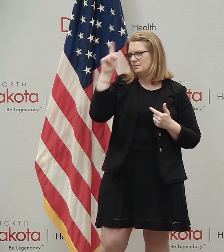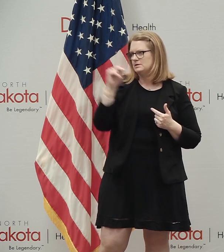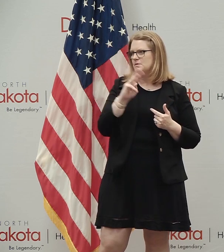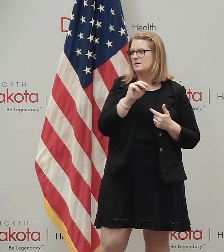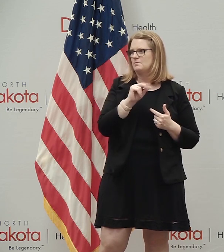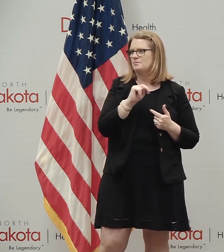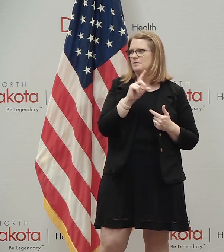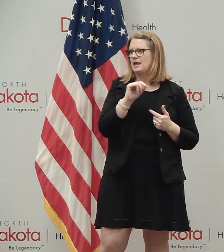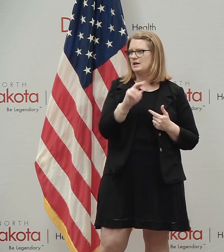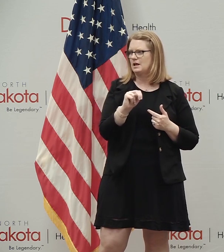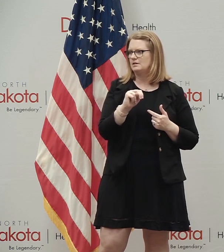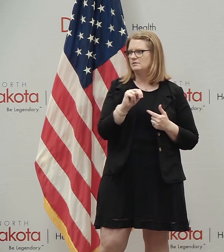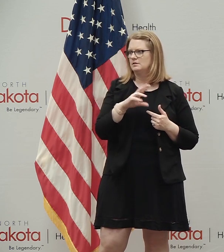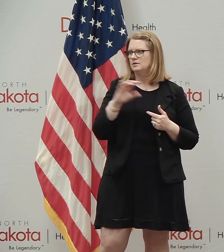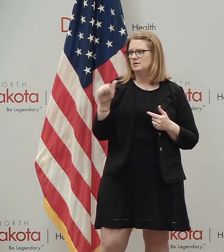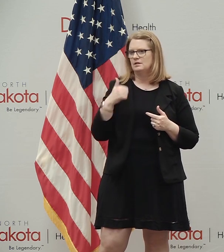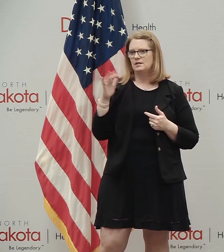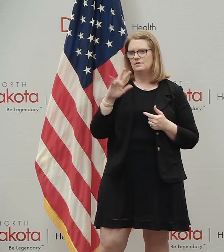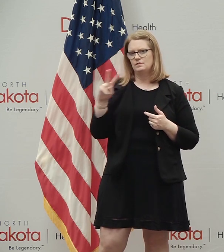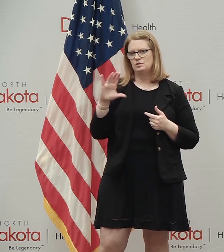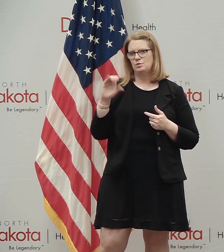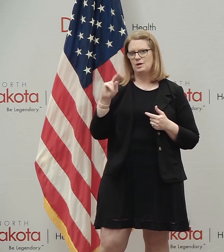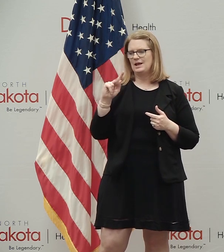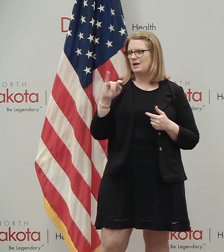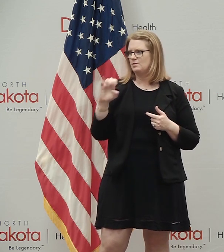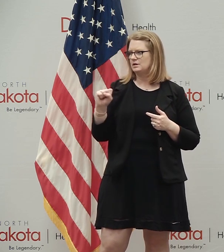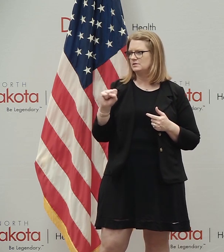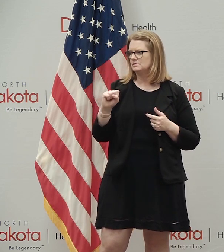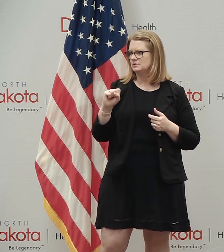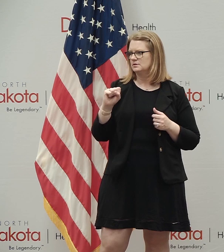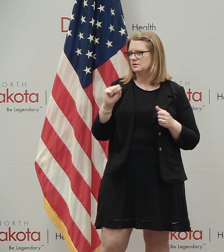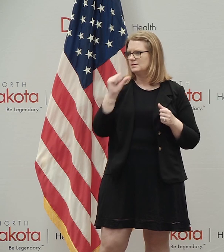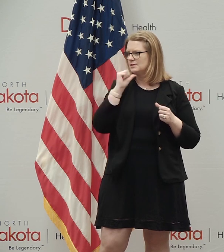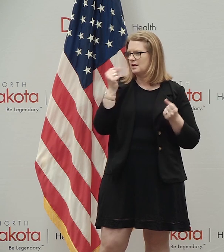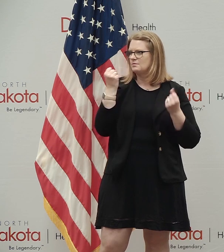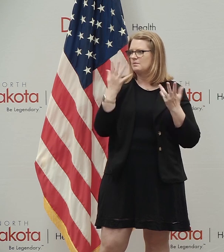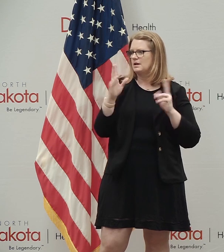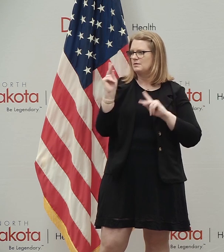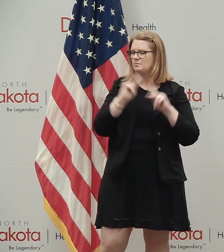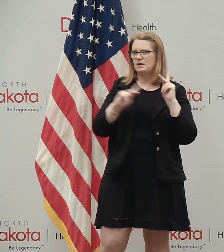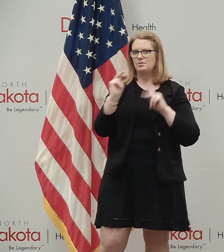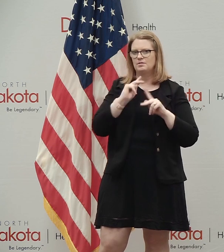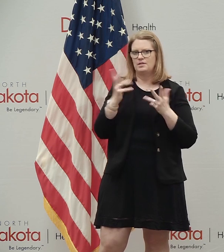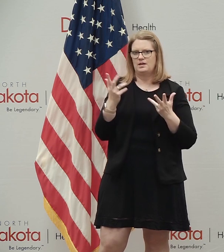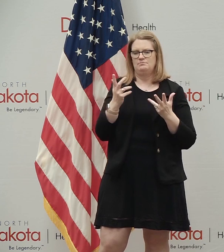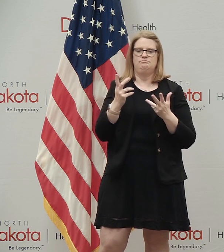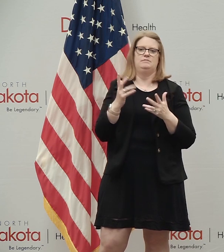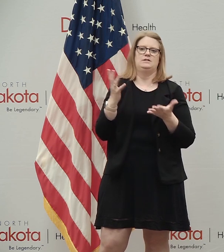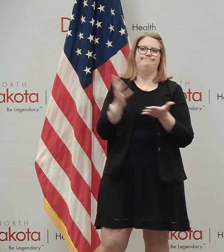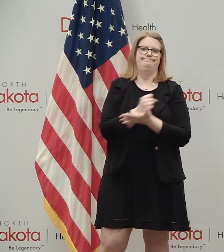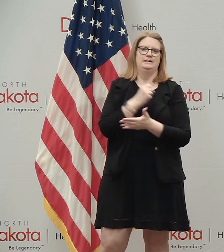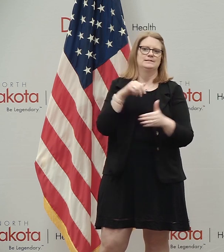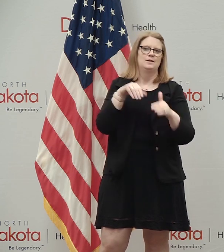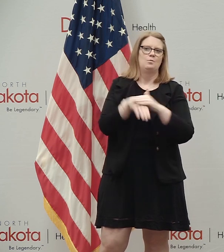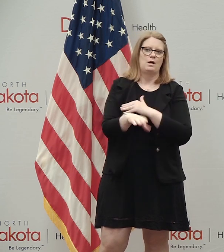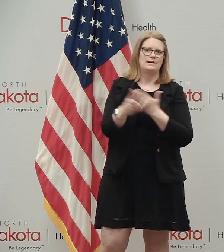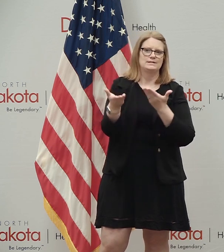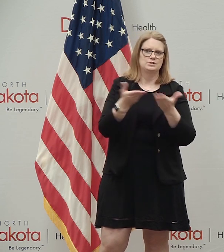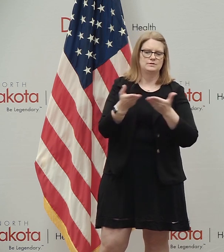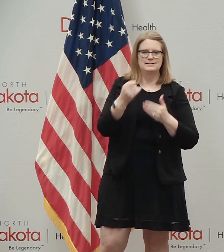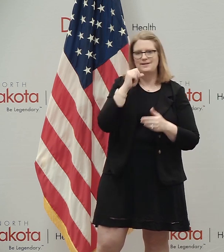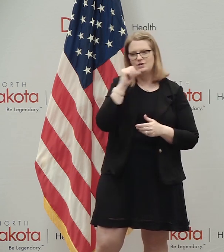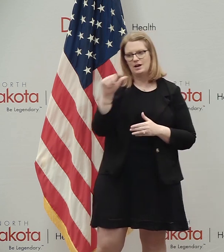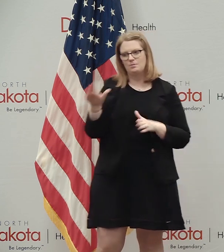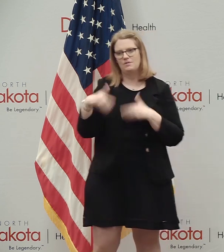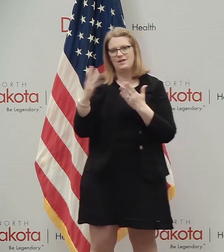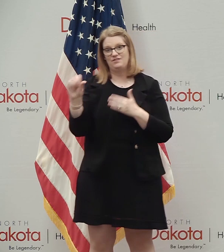they, the other 52 counties probably don't have too many people that are utilizing walk-in services at the Capitol. And if we're not providing for the